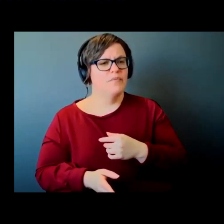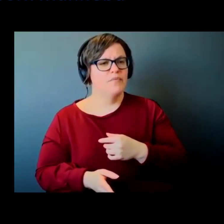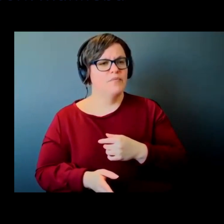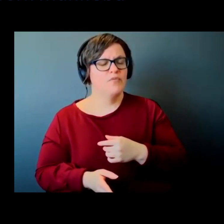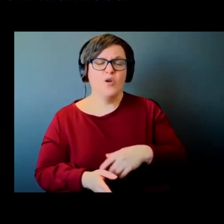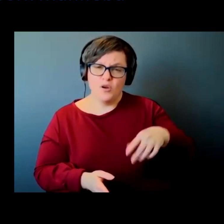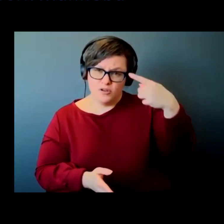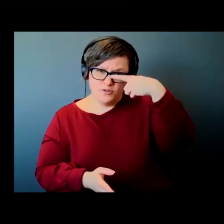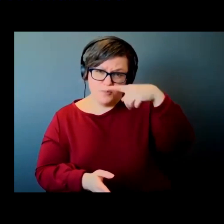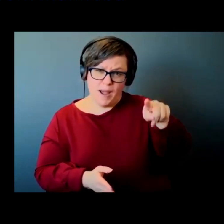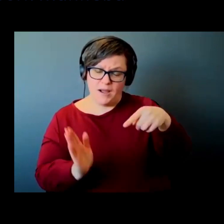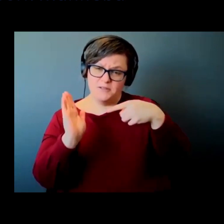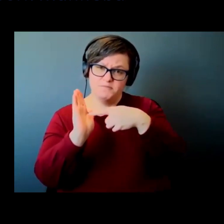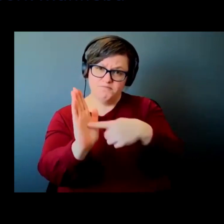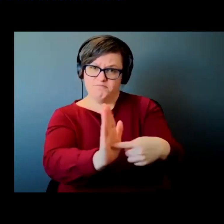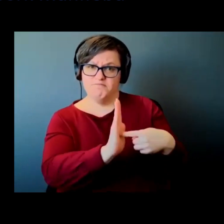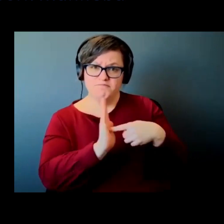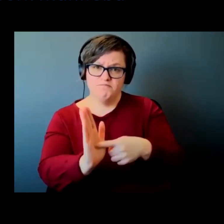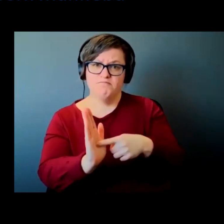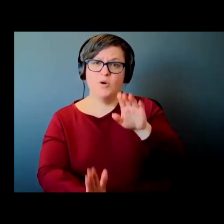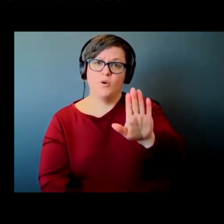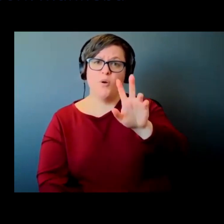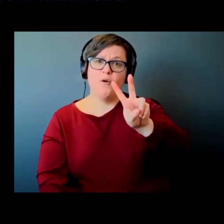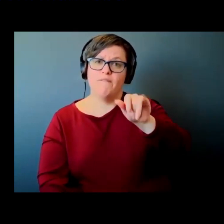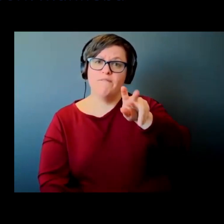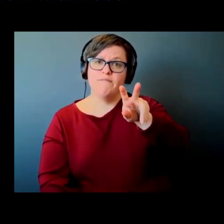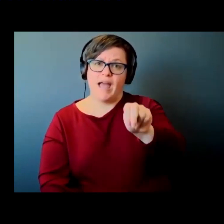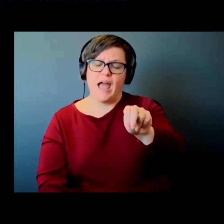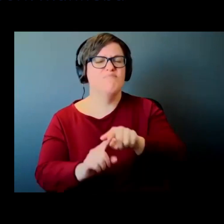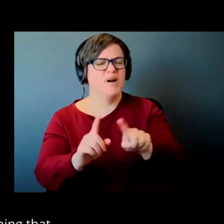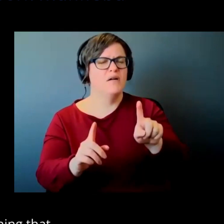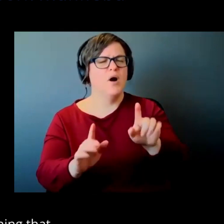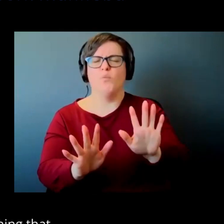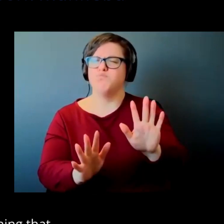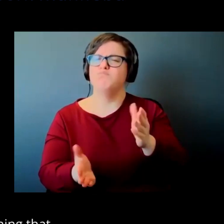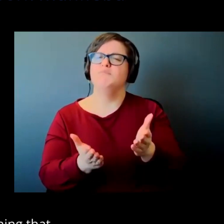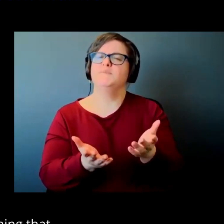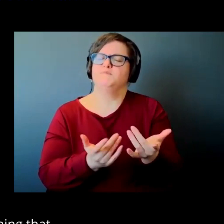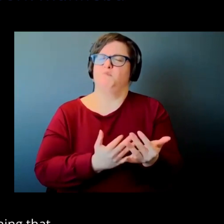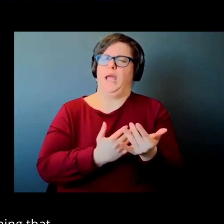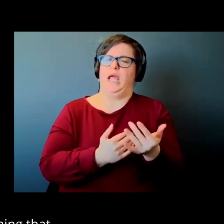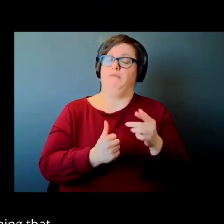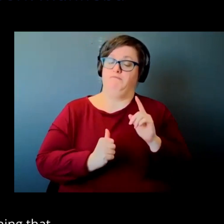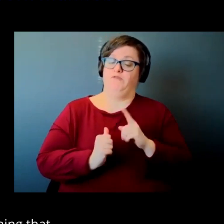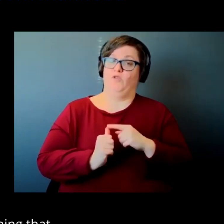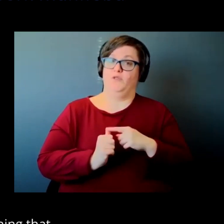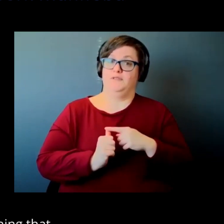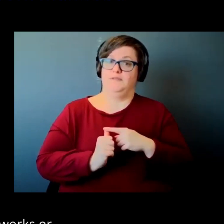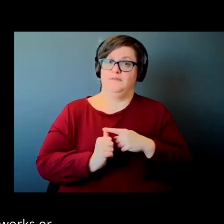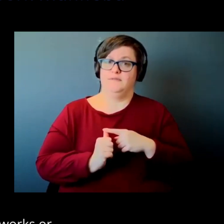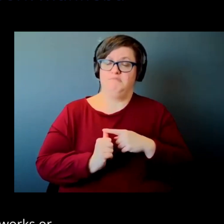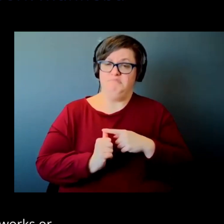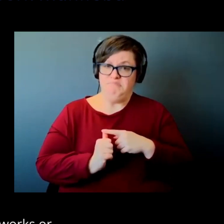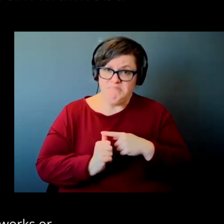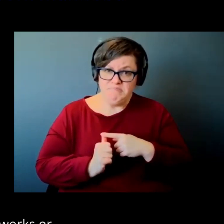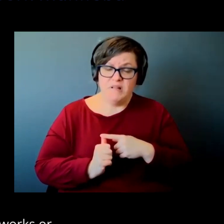little tour of your van and stuff, but thought before we do that, was there anything that you wanted to maybe share